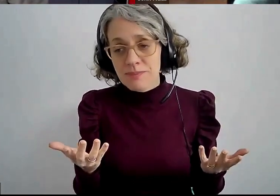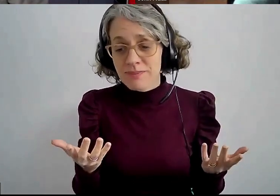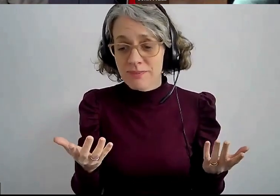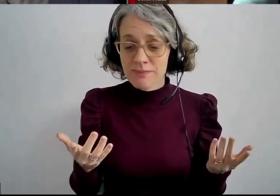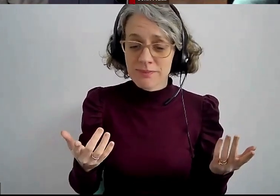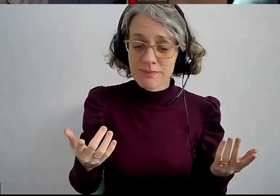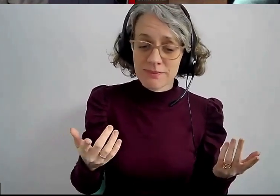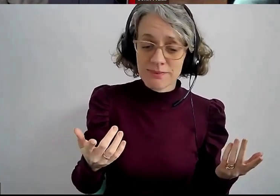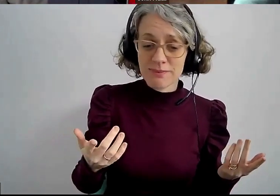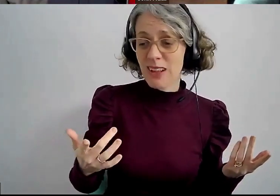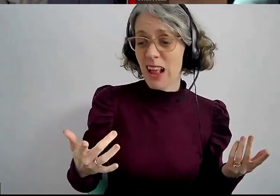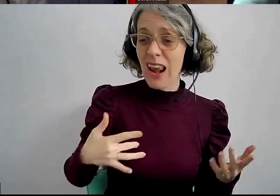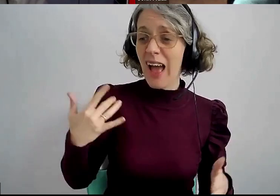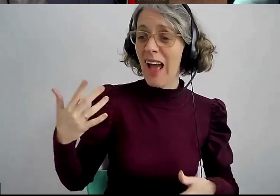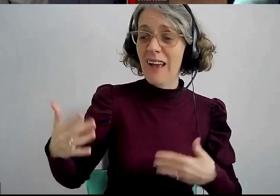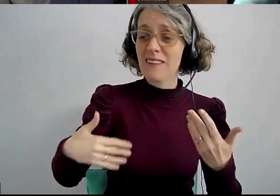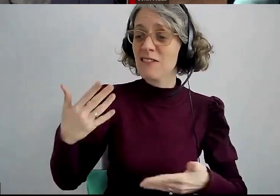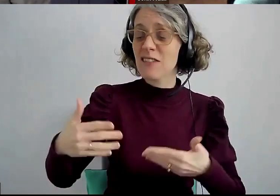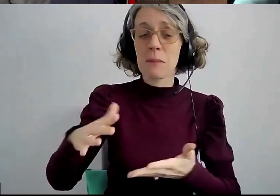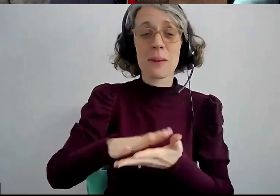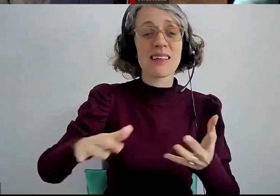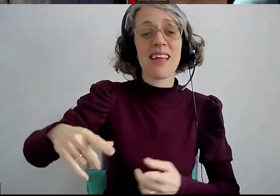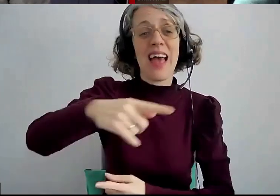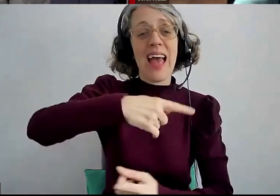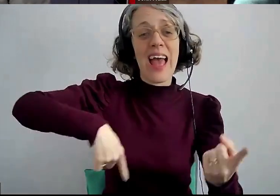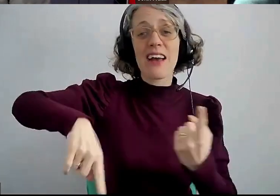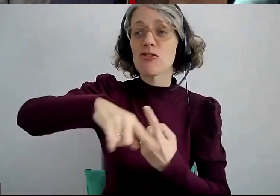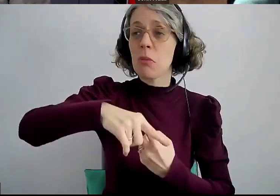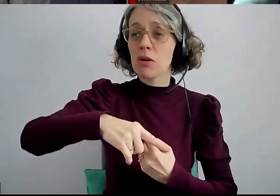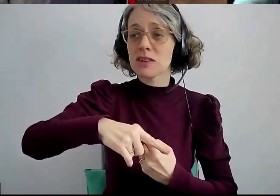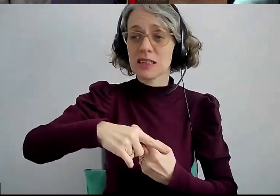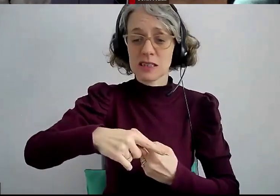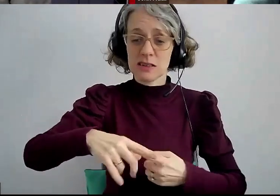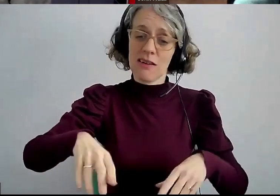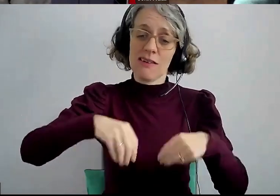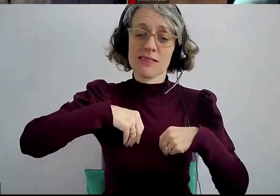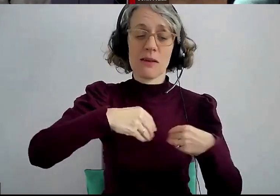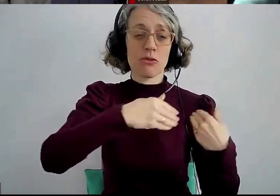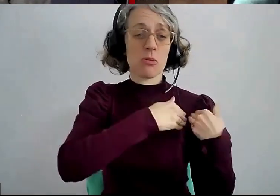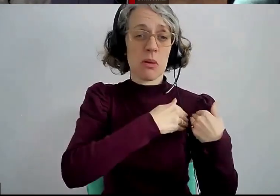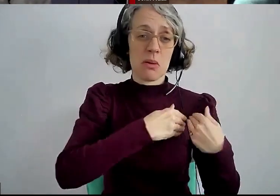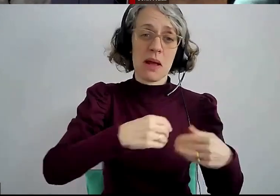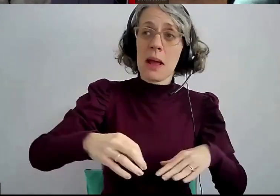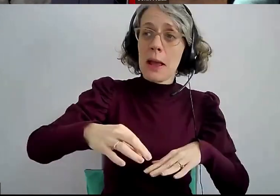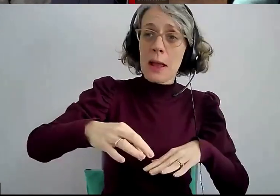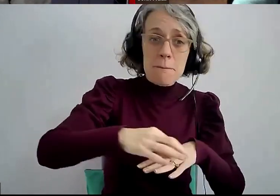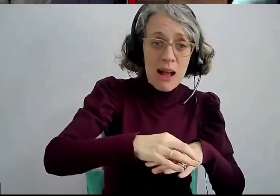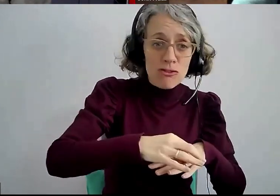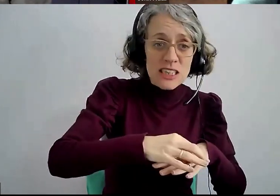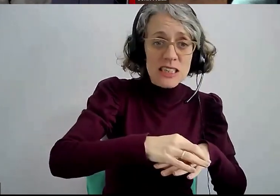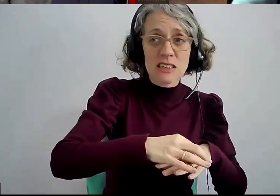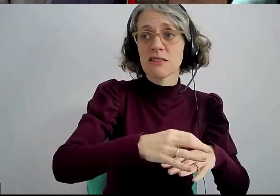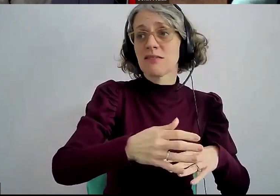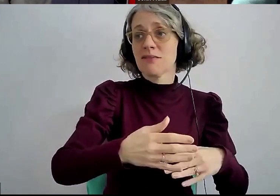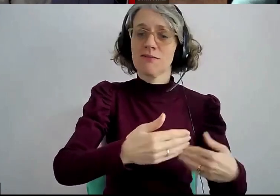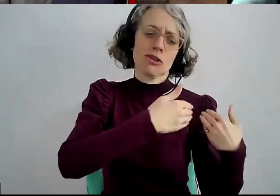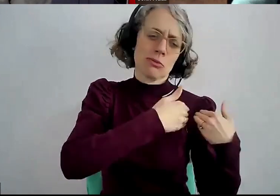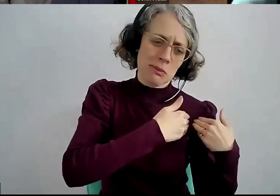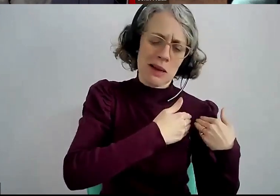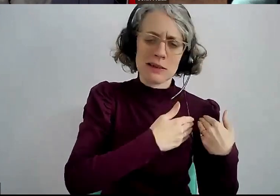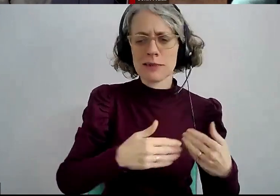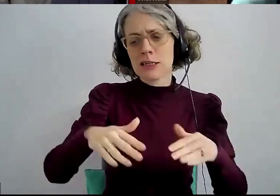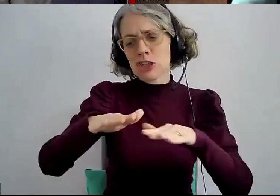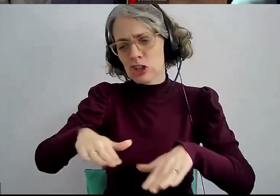everybody eventually takes responsibility. If you get married, you take responsibility for your children. In